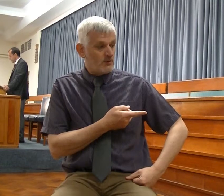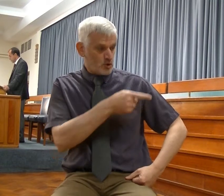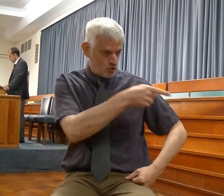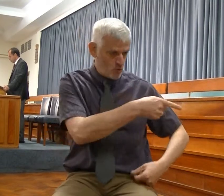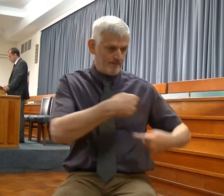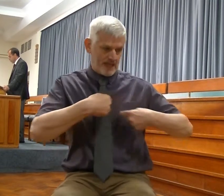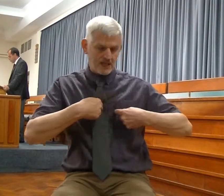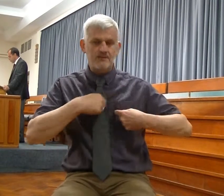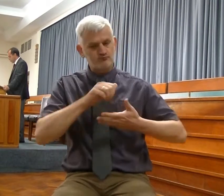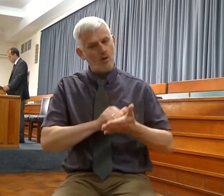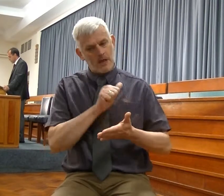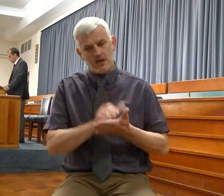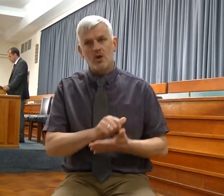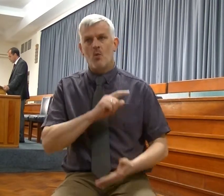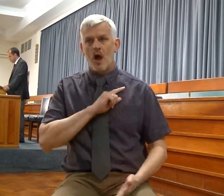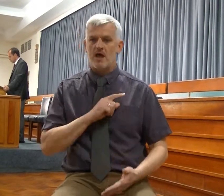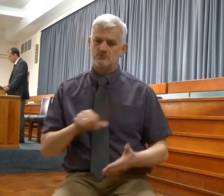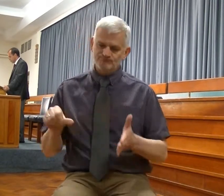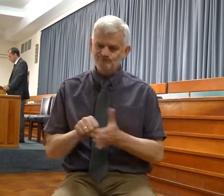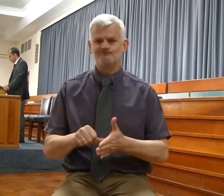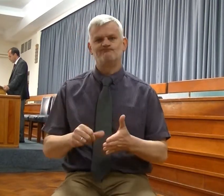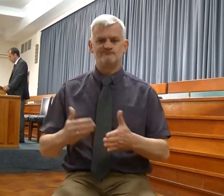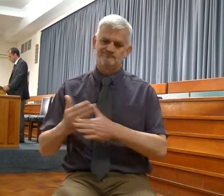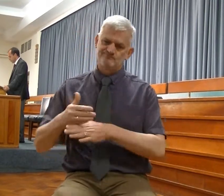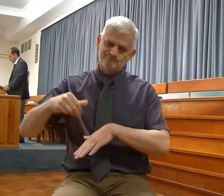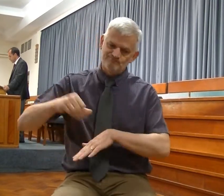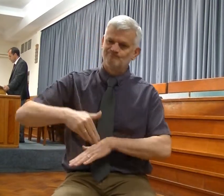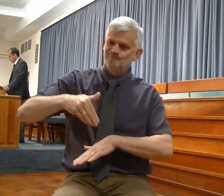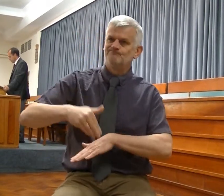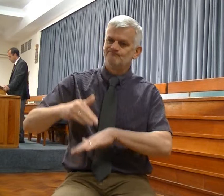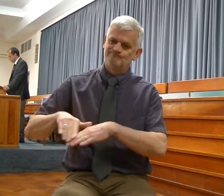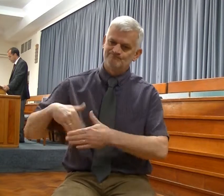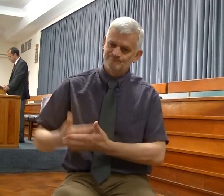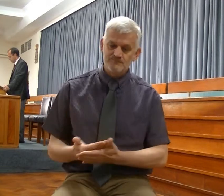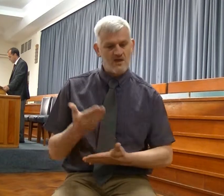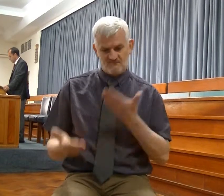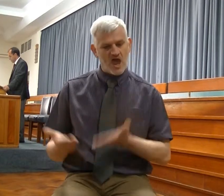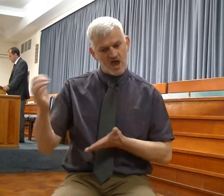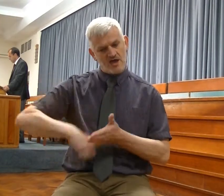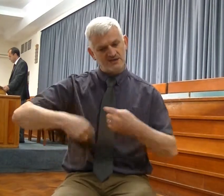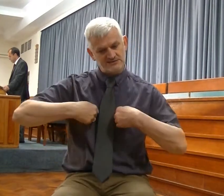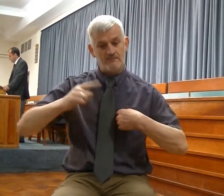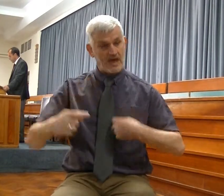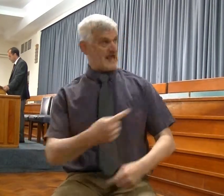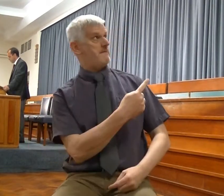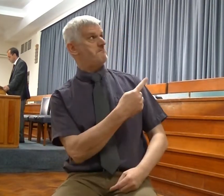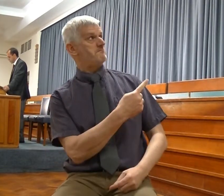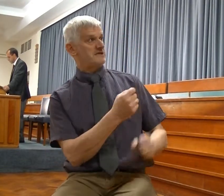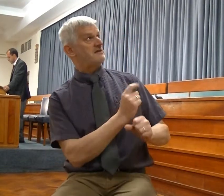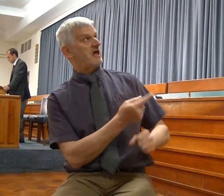justly, for we receive the due reward of our deeds. But this man has done nothing